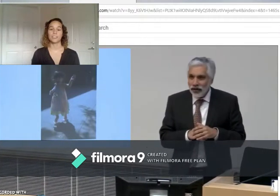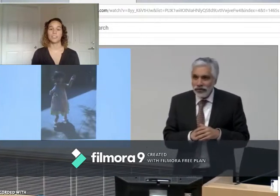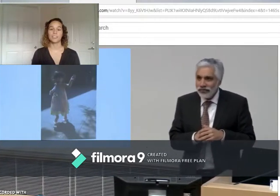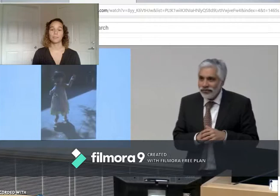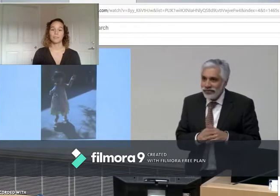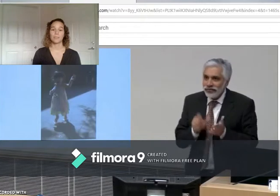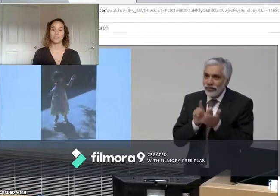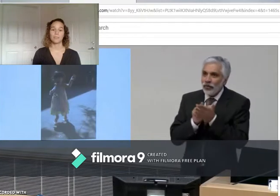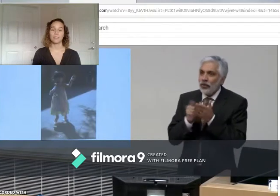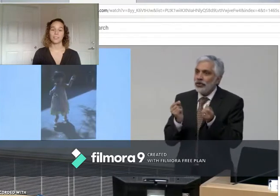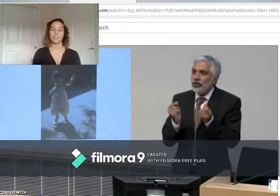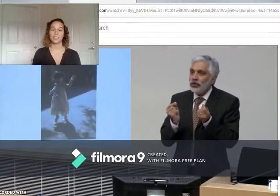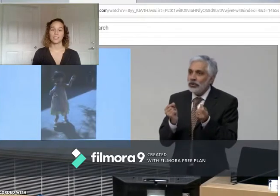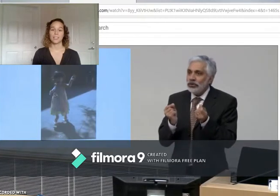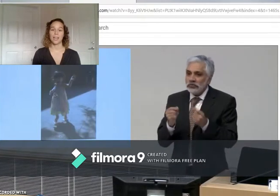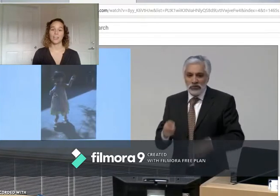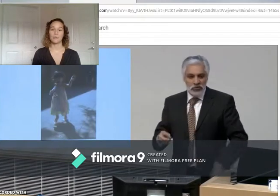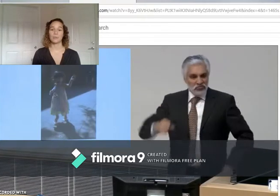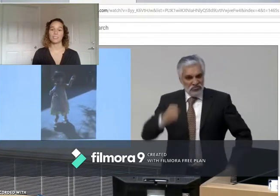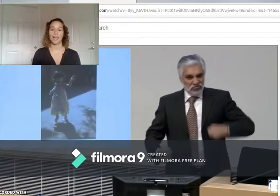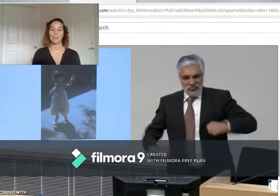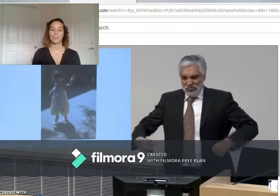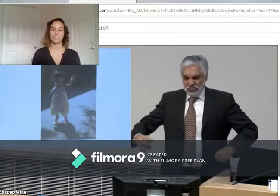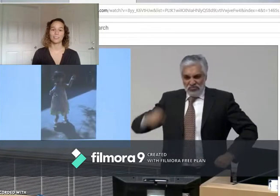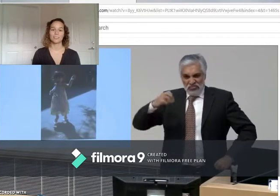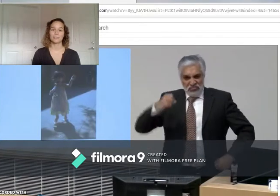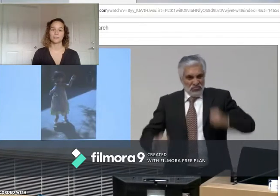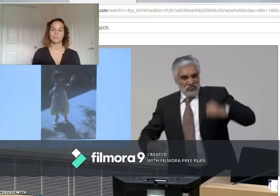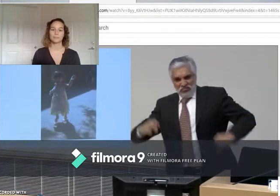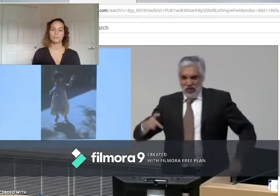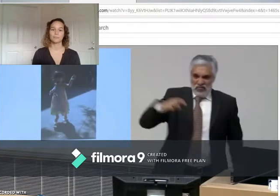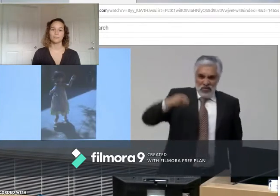the whole ordeal, and even though I couldn't hear, I knew it was loud.